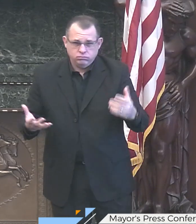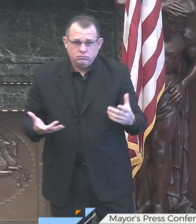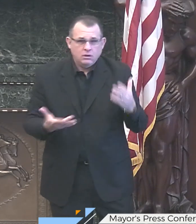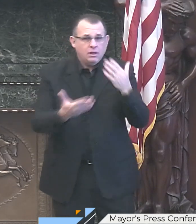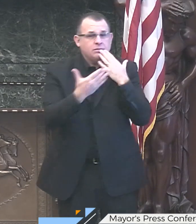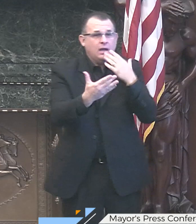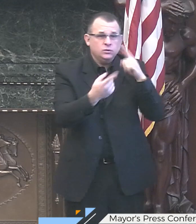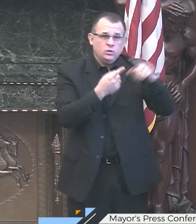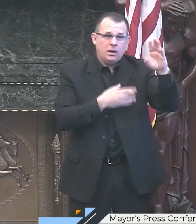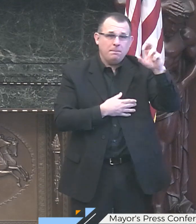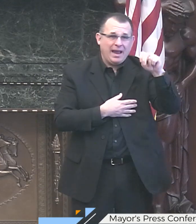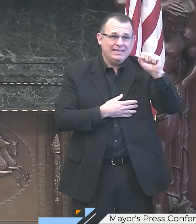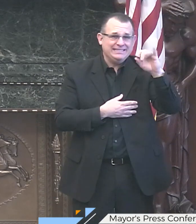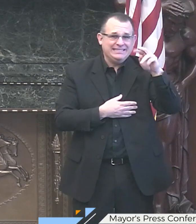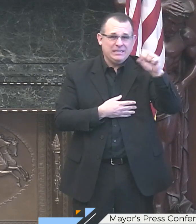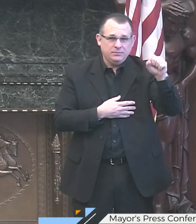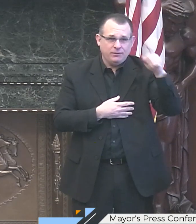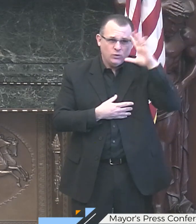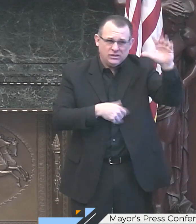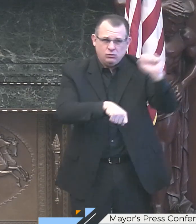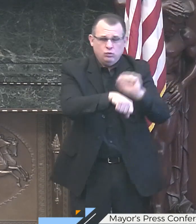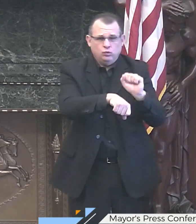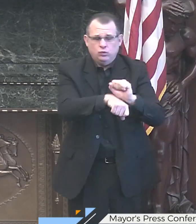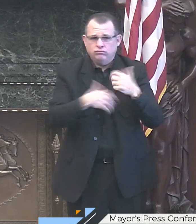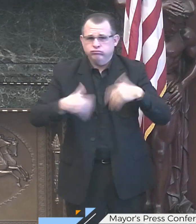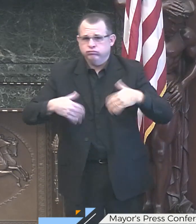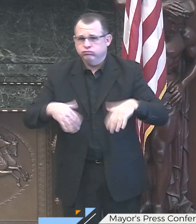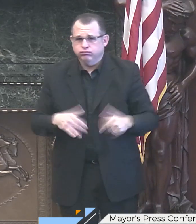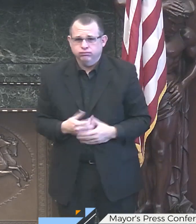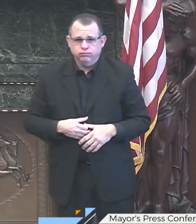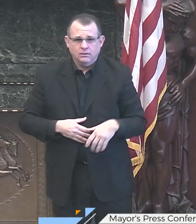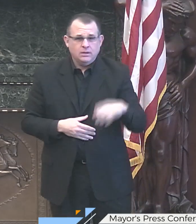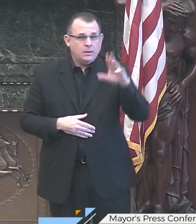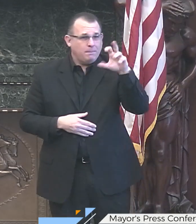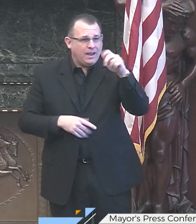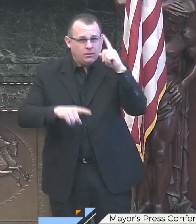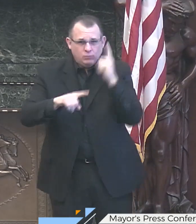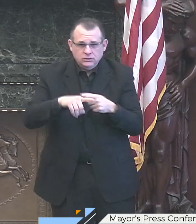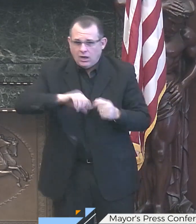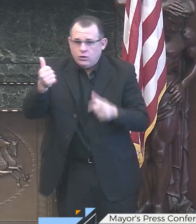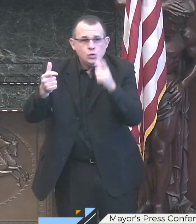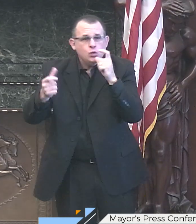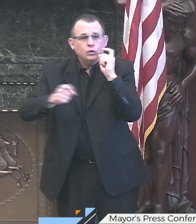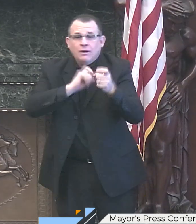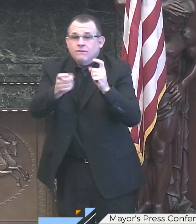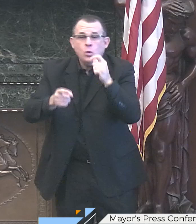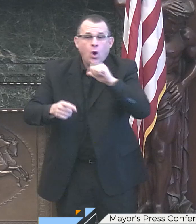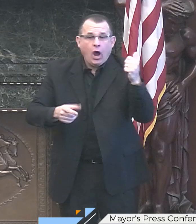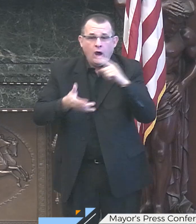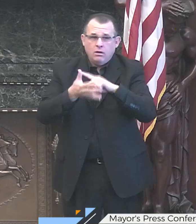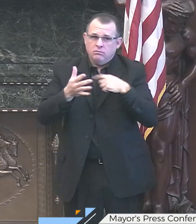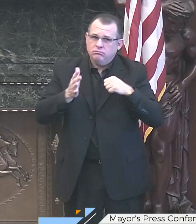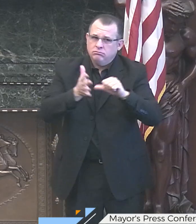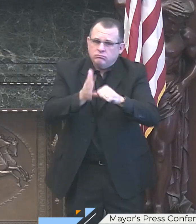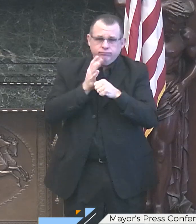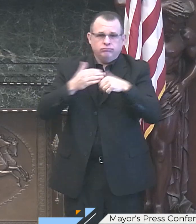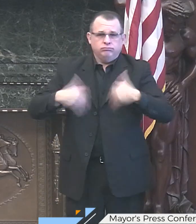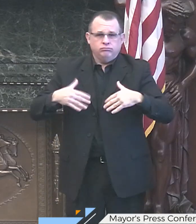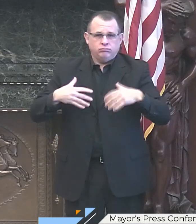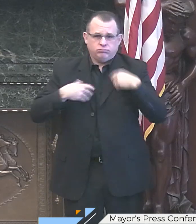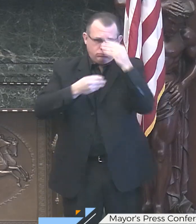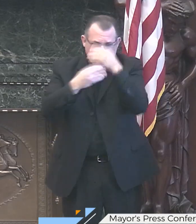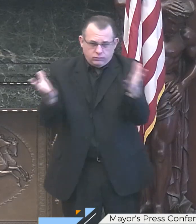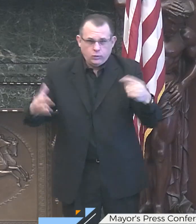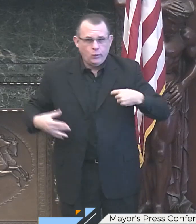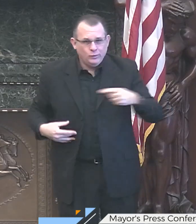efforts. Collectively, Ben and these individual institutions and donors are making a simple statement. We are all Philadelphians, and we need to do